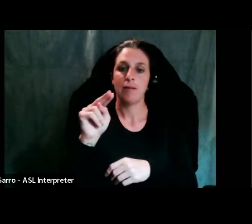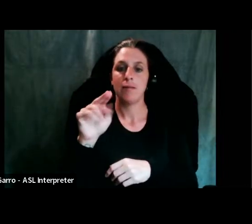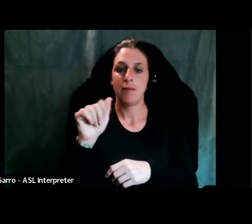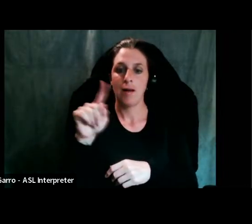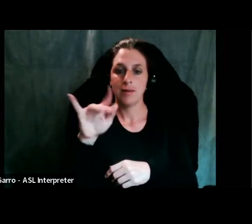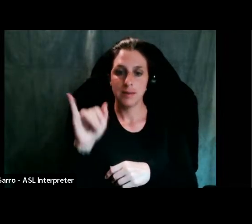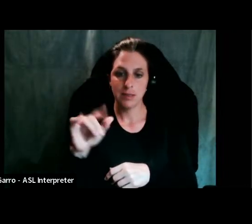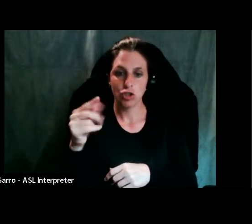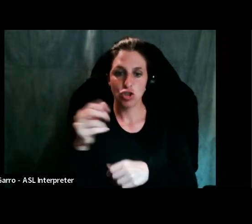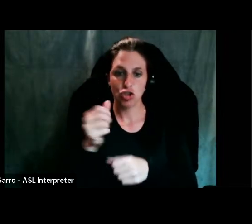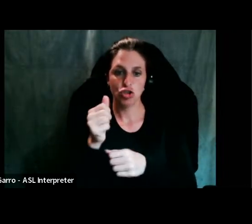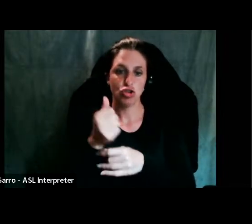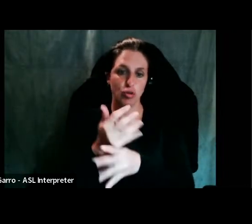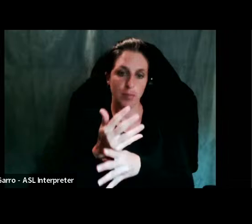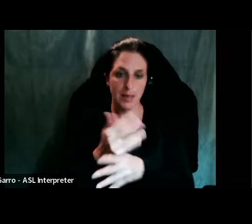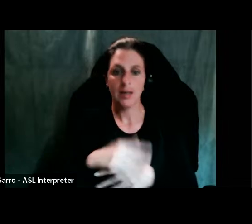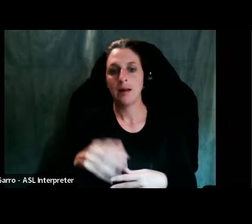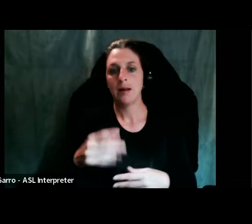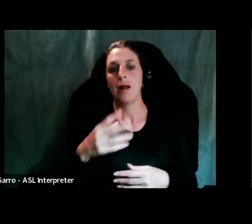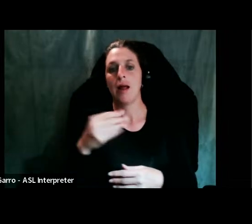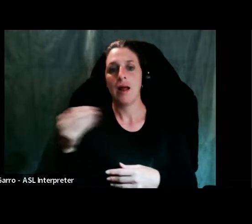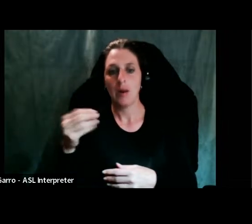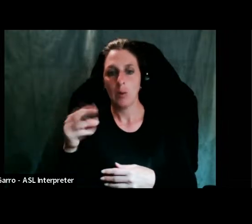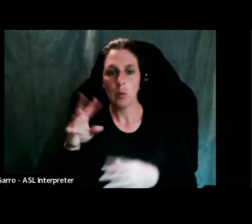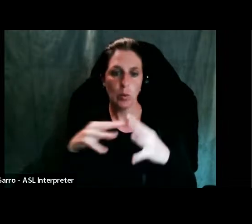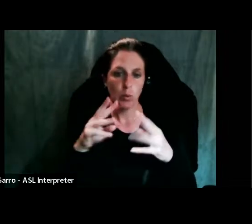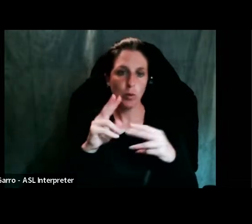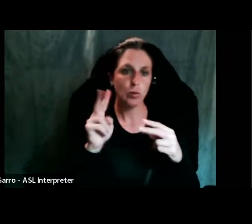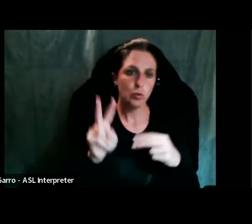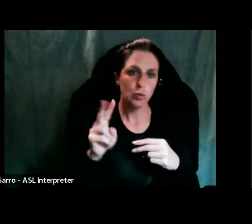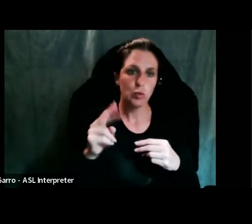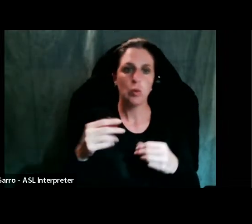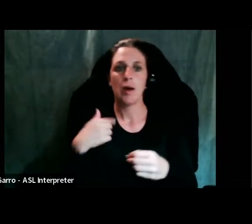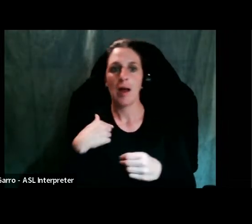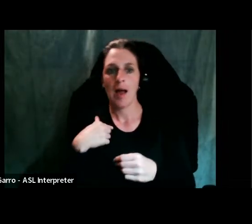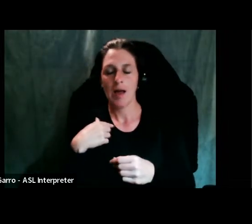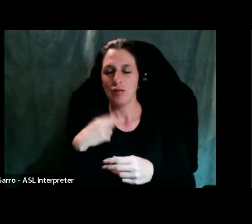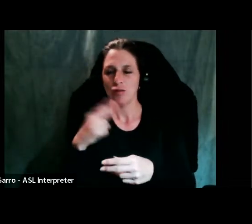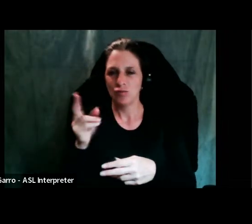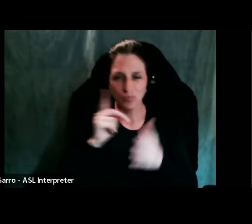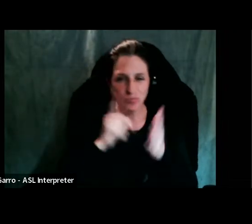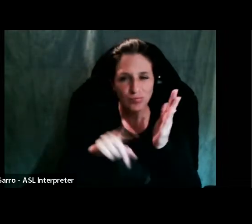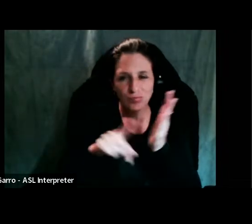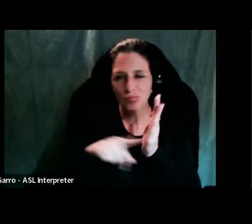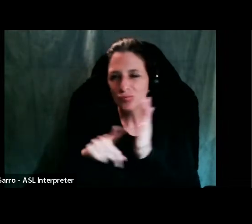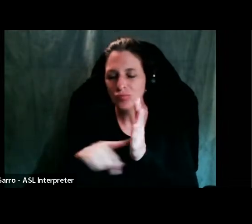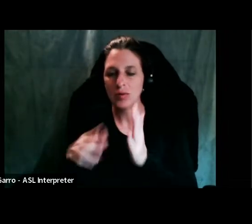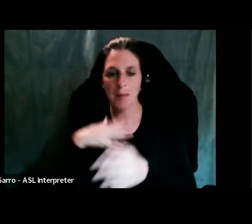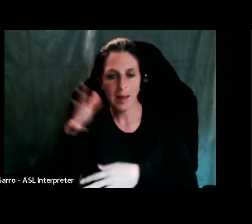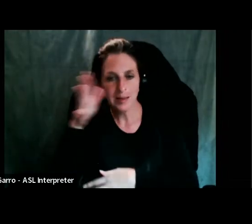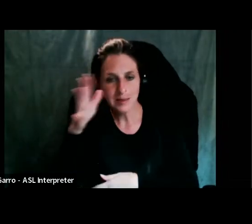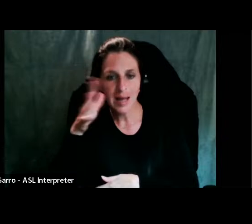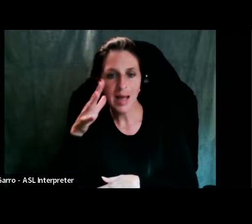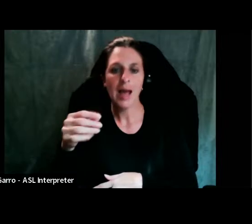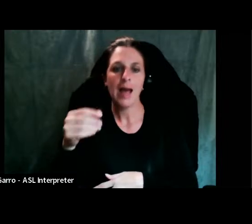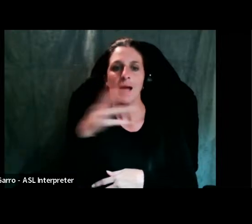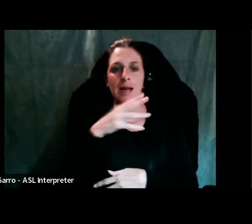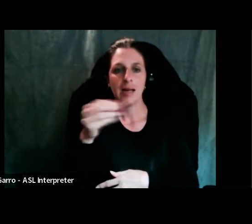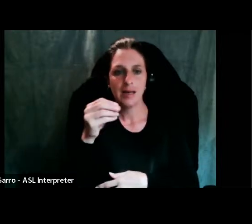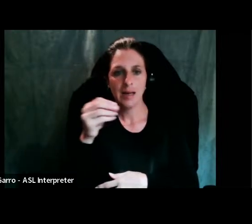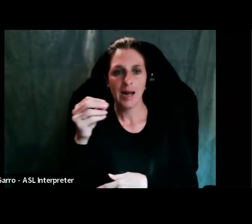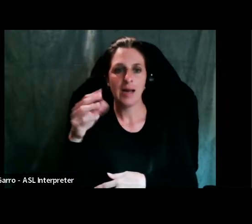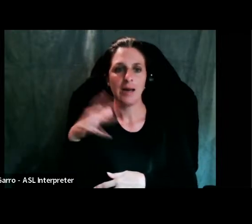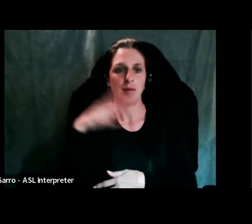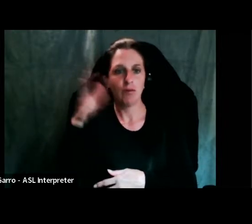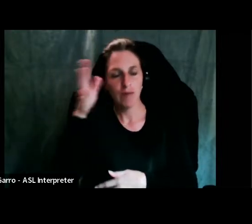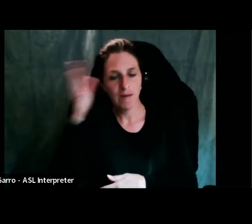of researching my dad and my grandfather and their involvement in World War II. I put a long post on my personal Facebook page about my